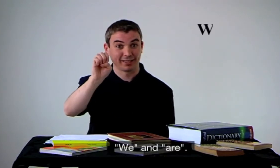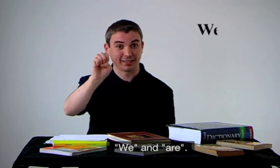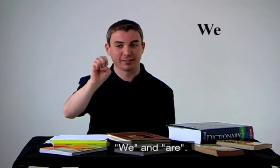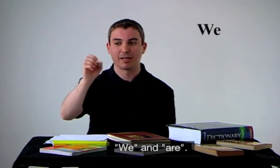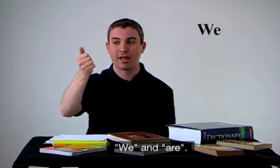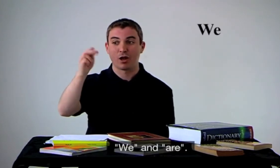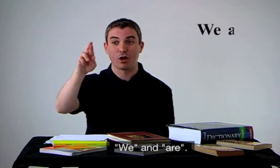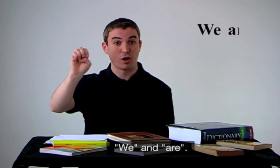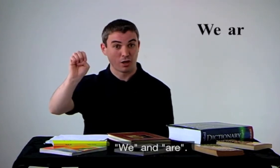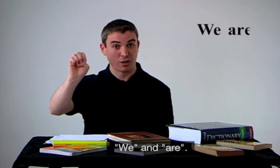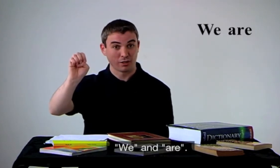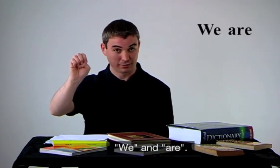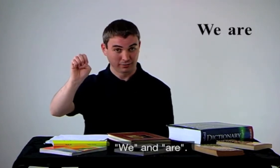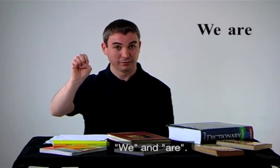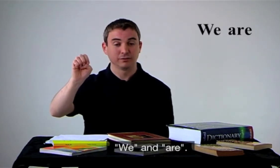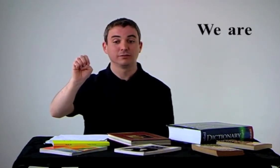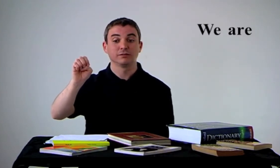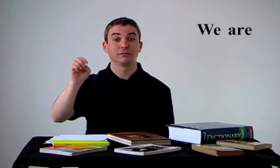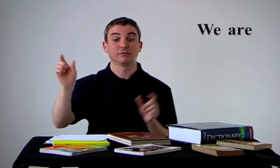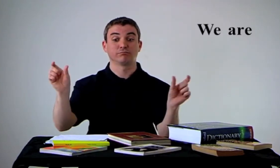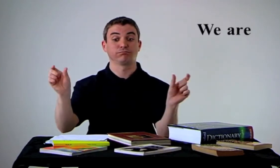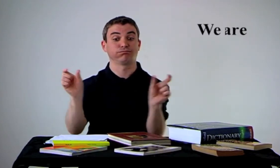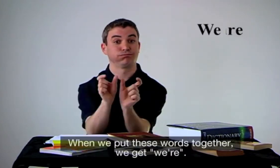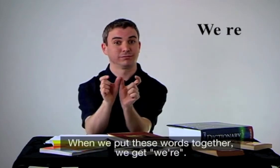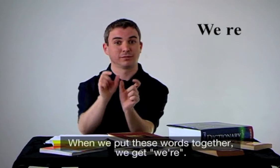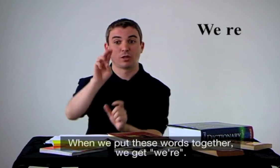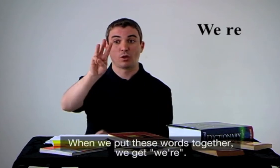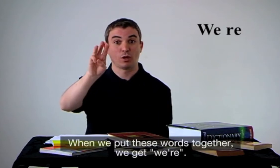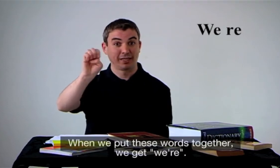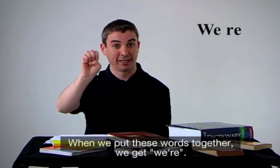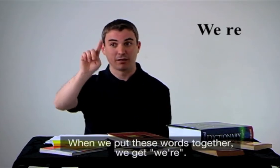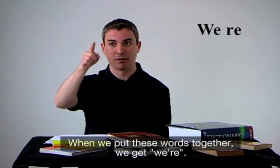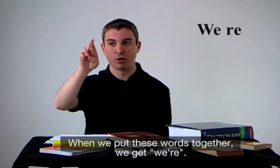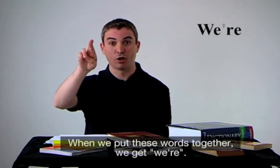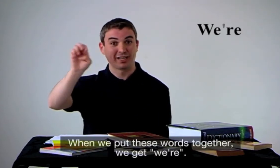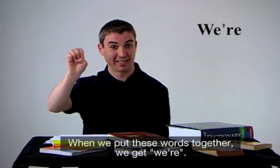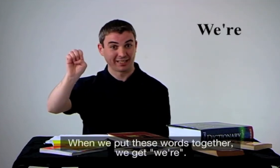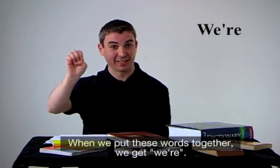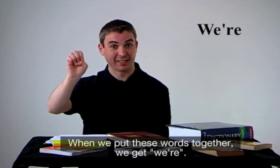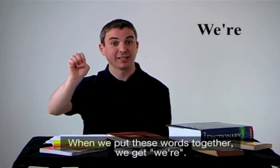We and are. When we put these words together, we get we're.